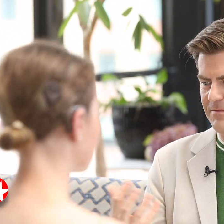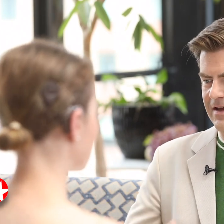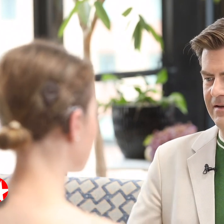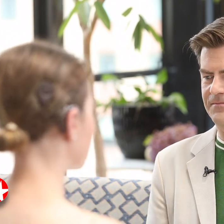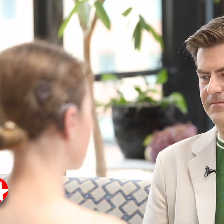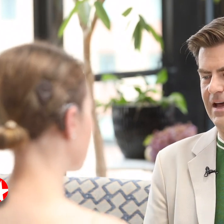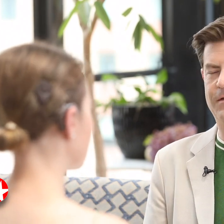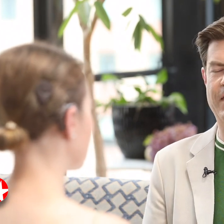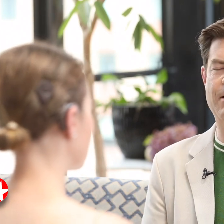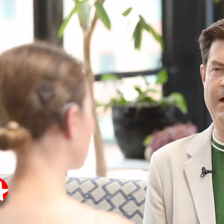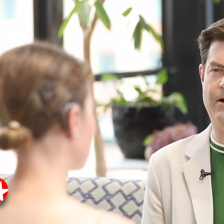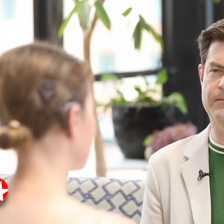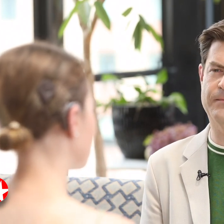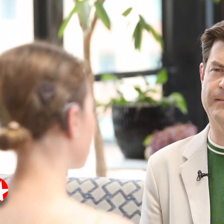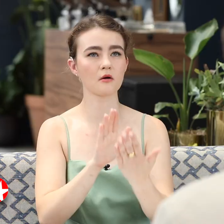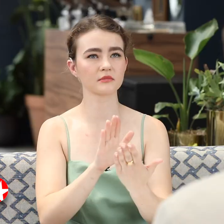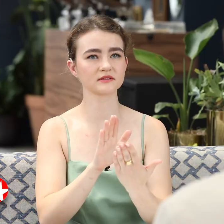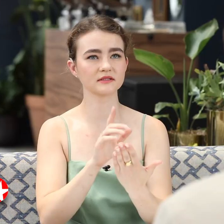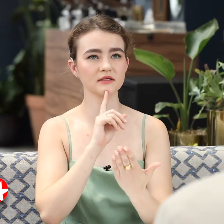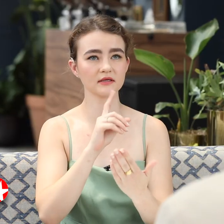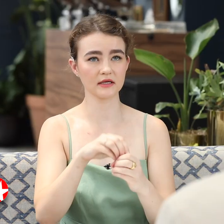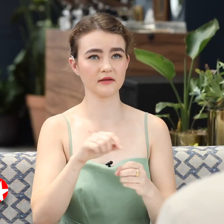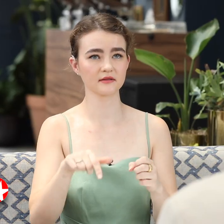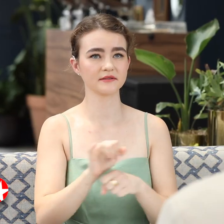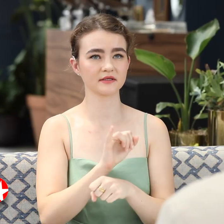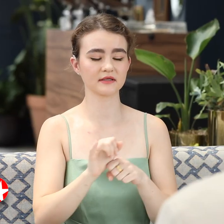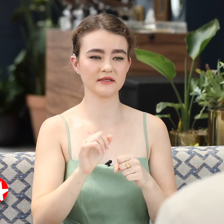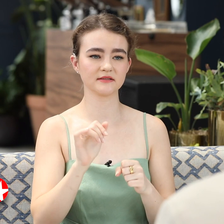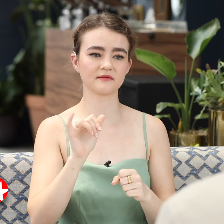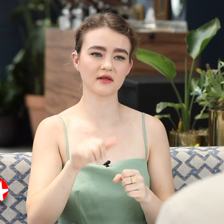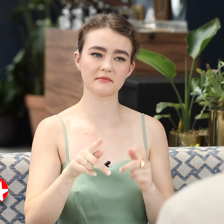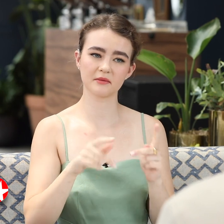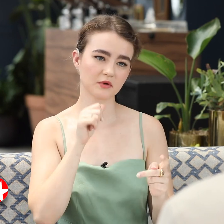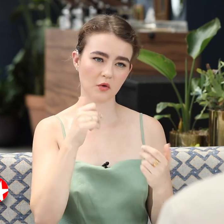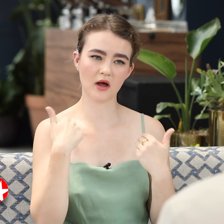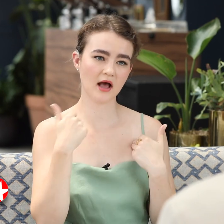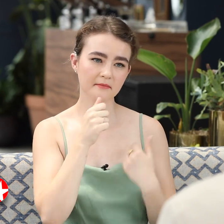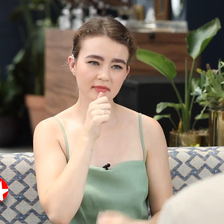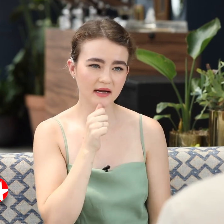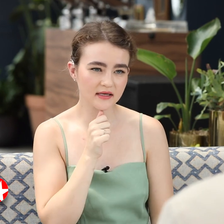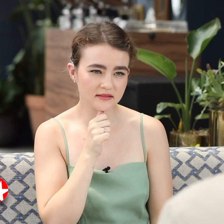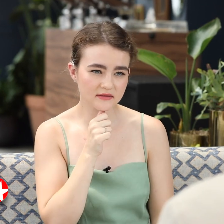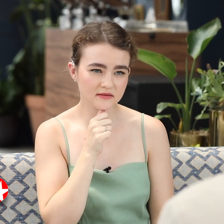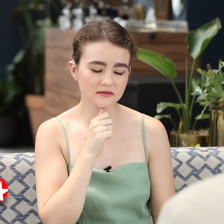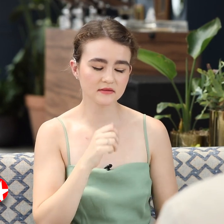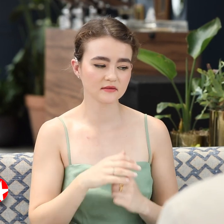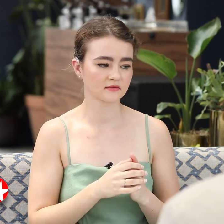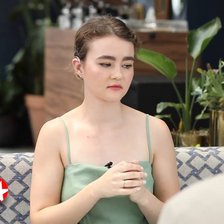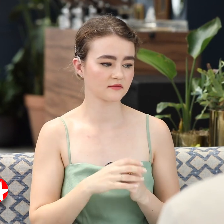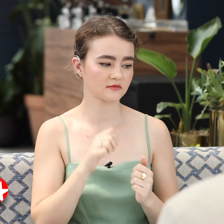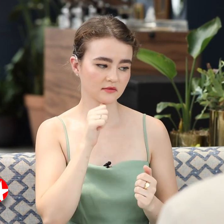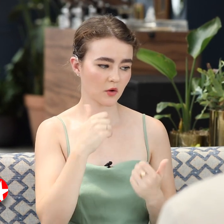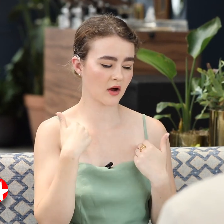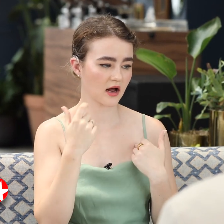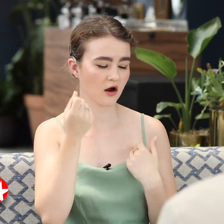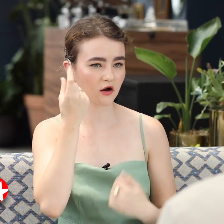maybe they don't think about? I think in the industry, the obstacle we face the most is that people don't have